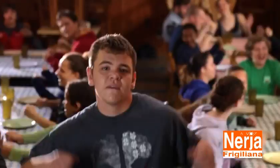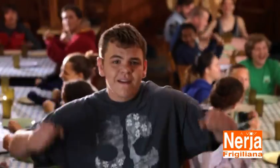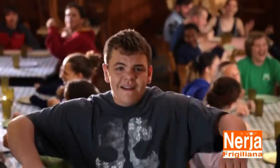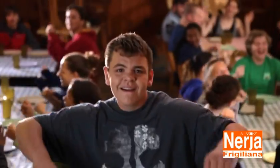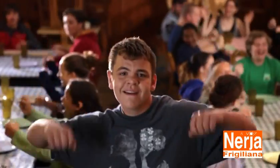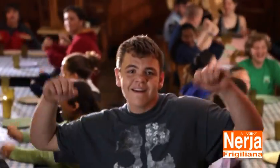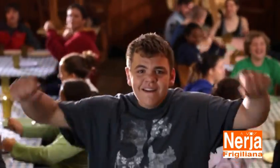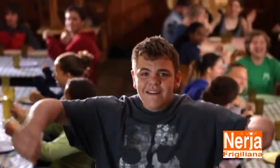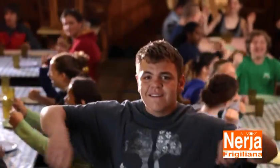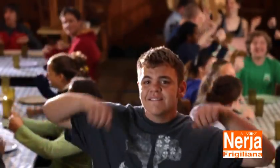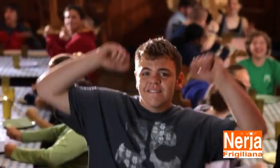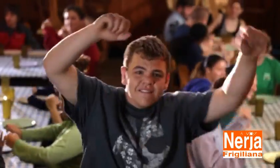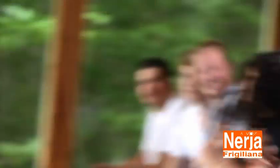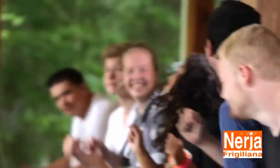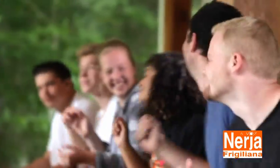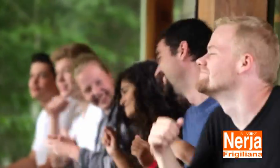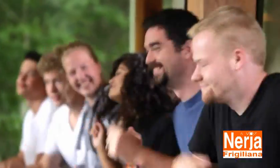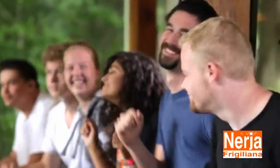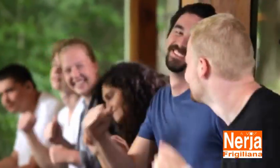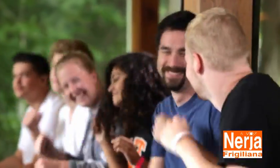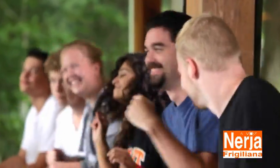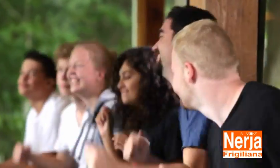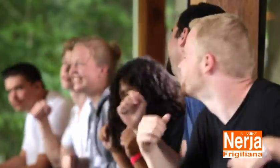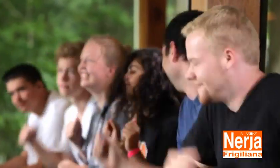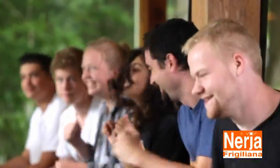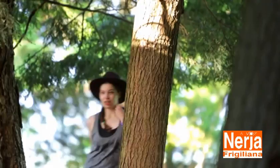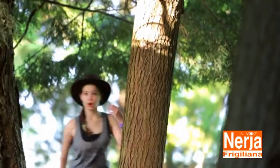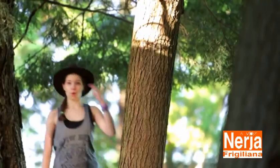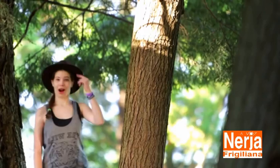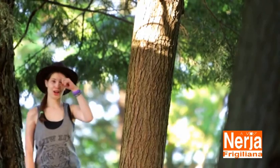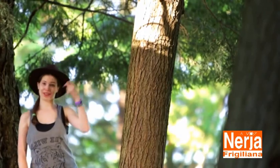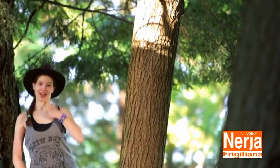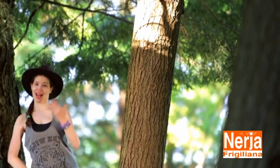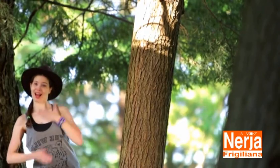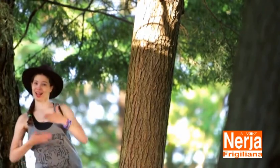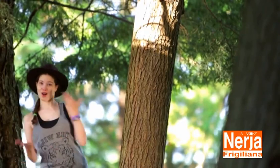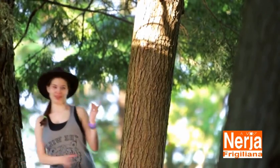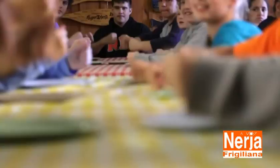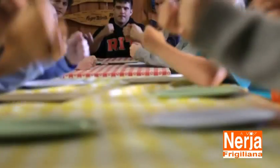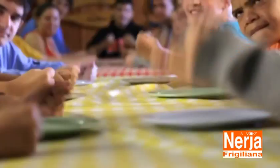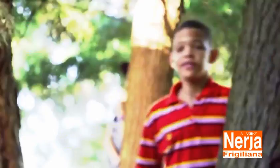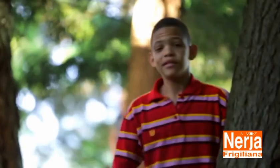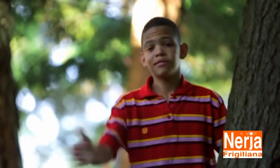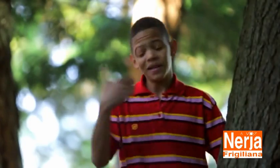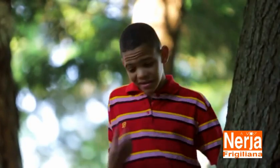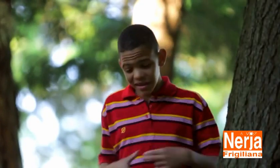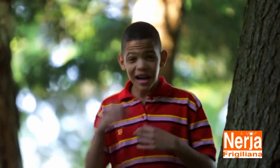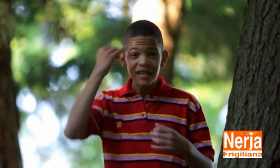along if you feel like happiness is the truth. Clap along if you know